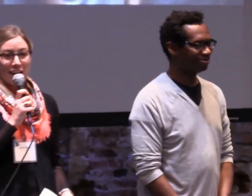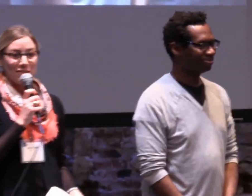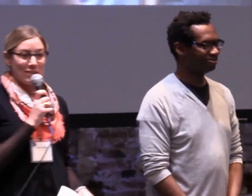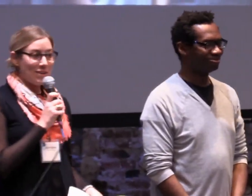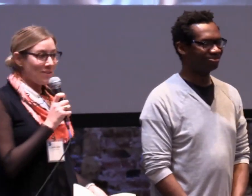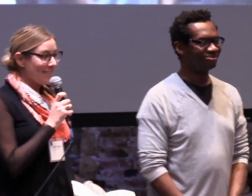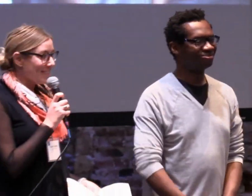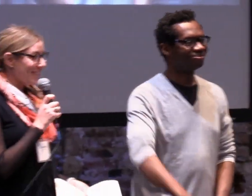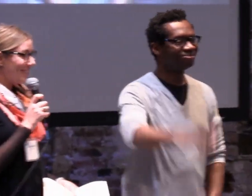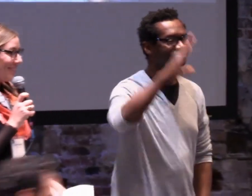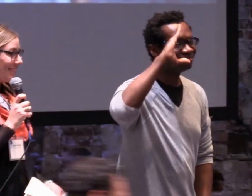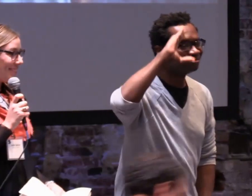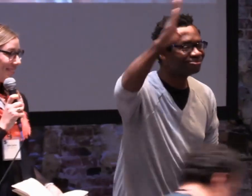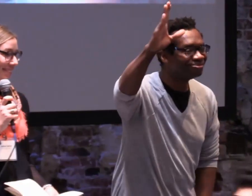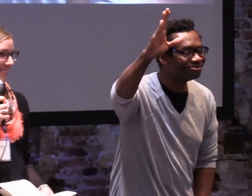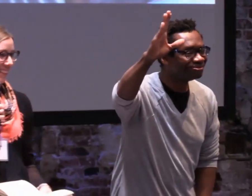Good afternoon.